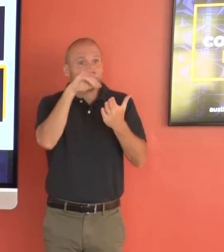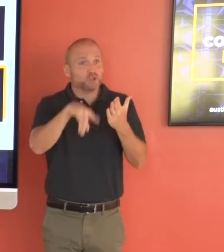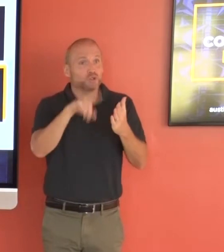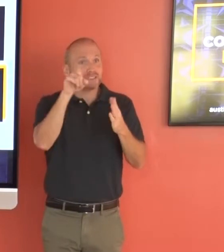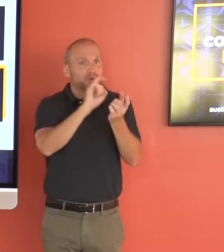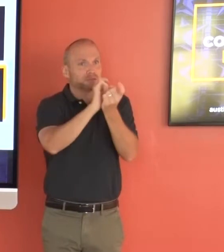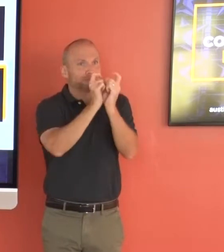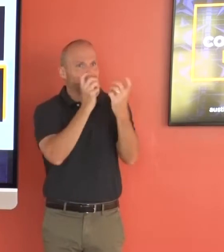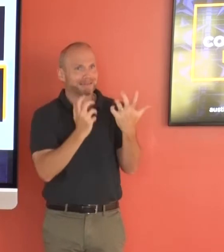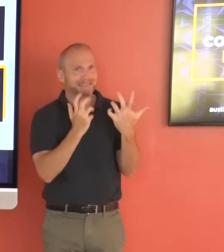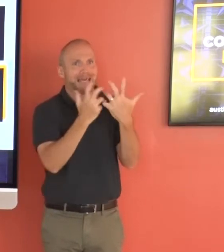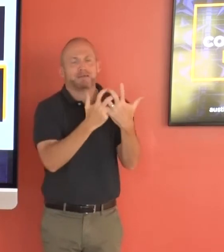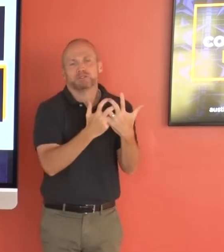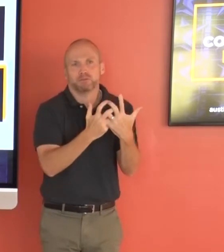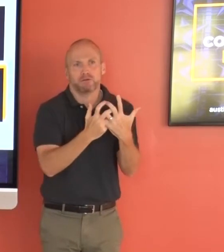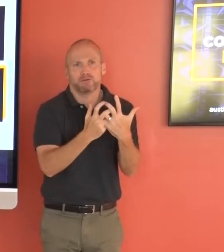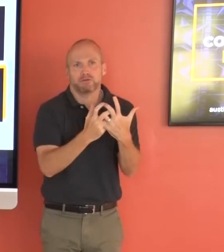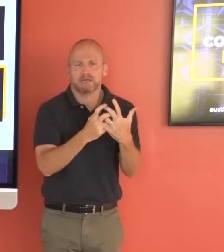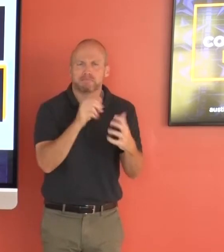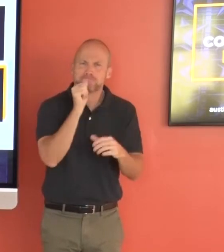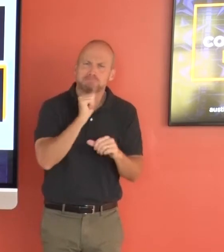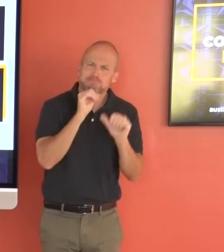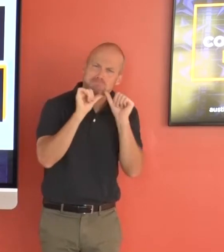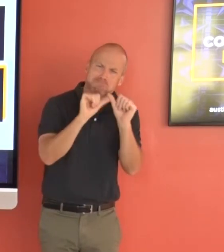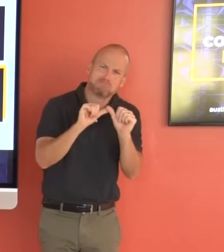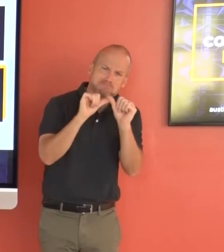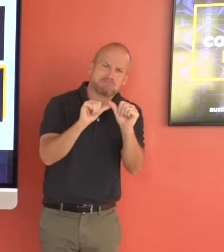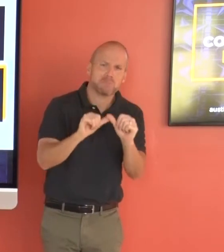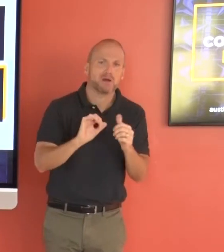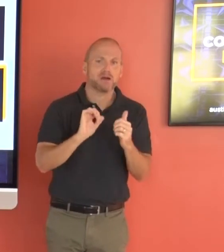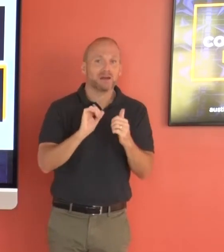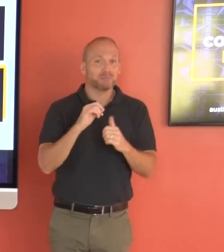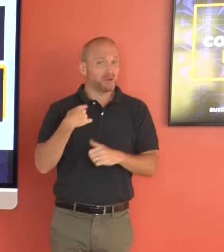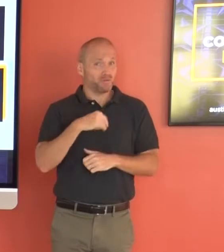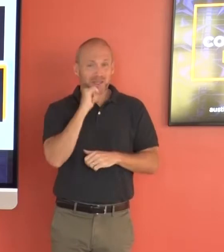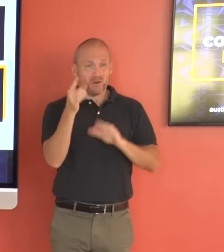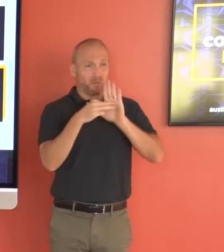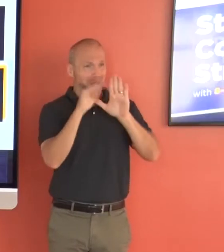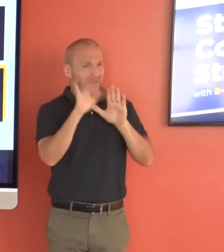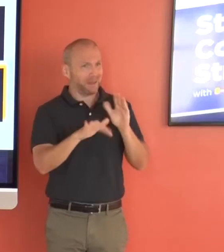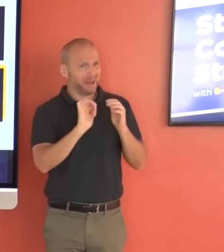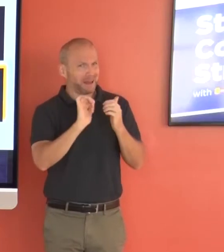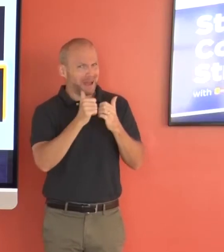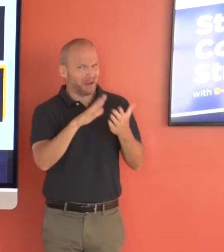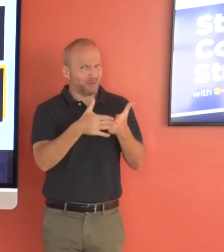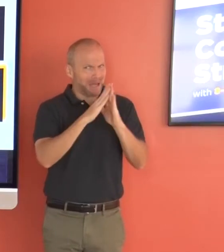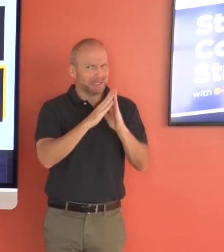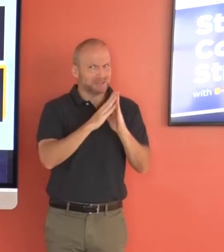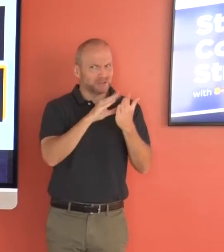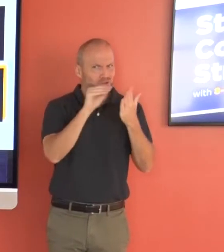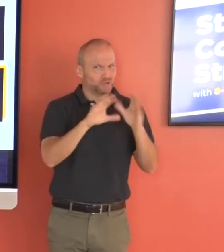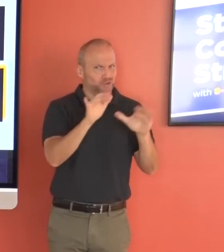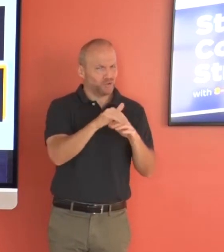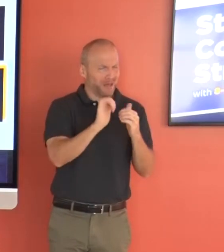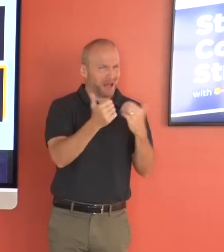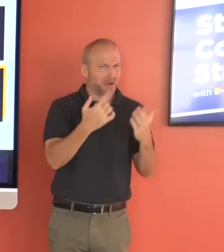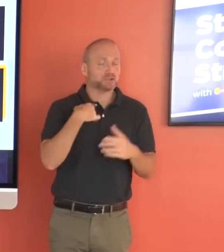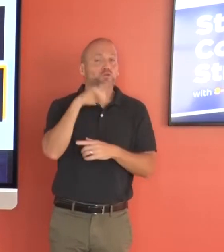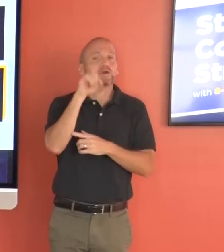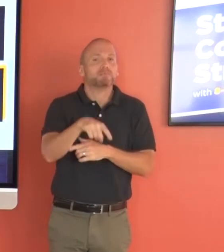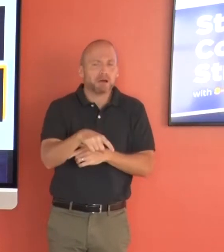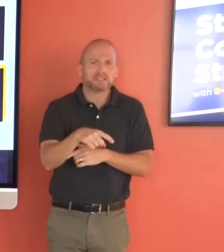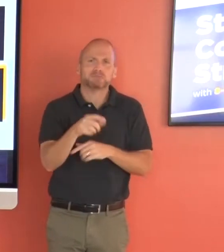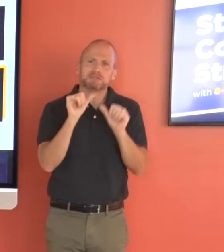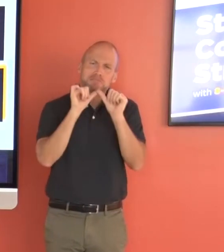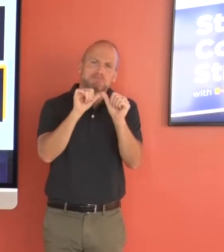agile and resilient. How can we ask our students to be something that we're not? So we have to be adaptable and agile and